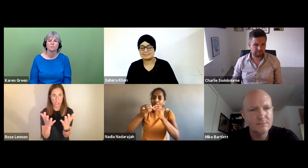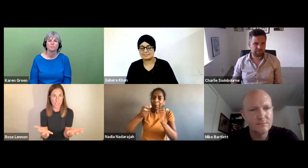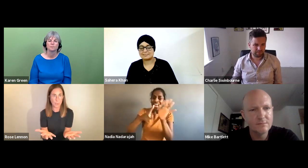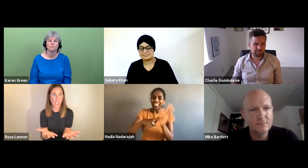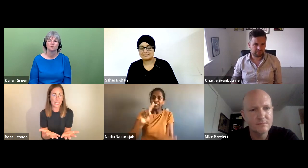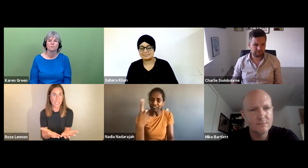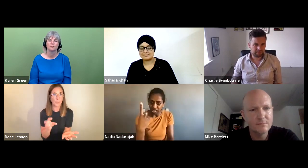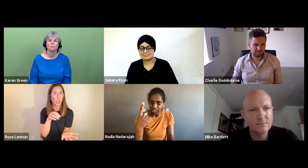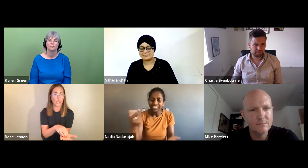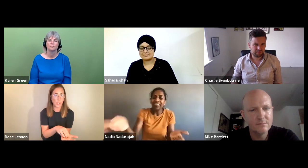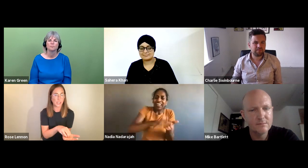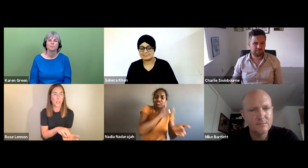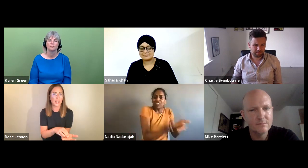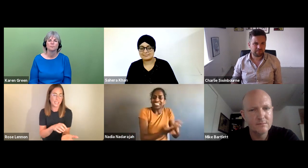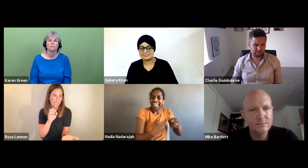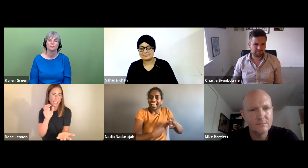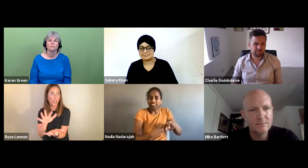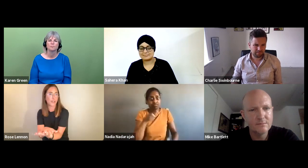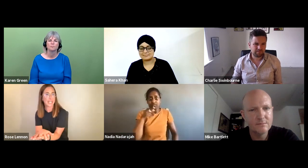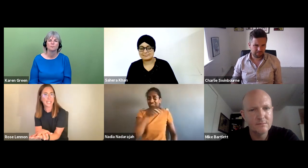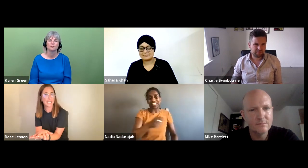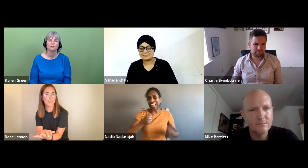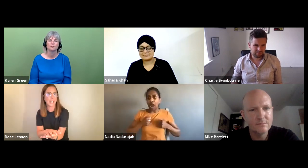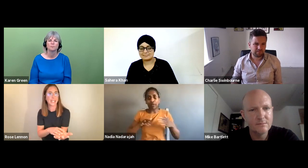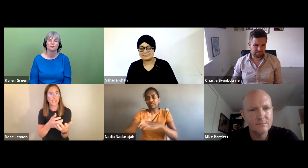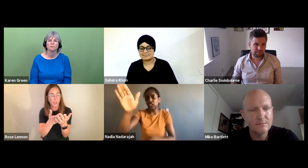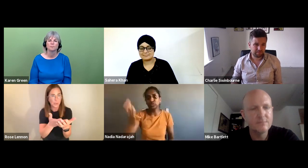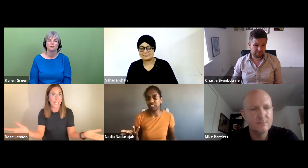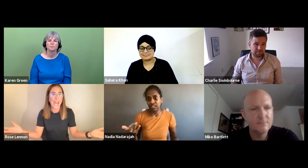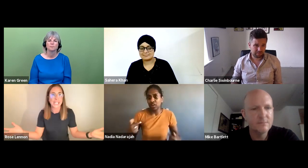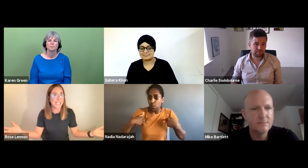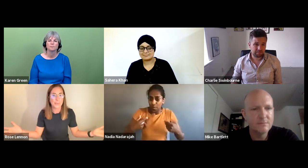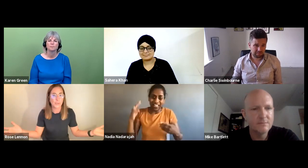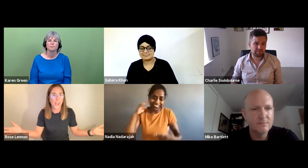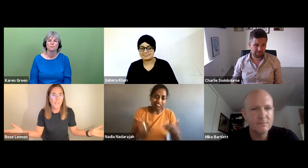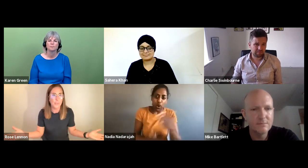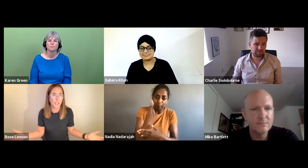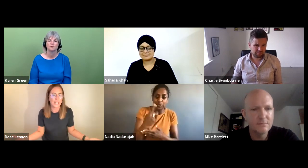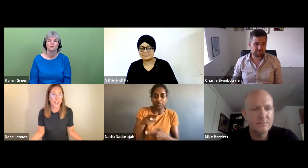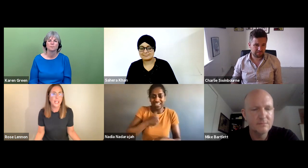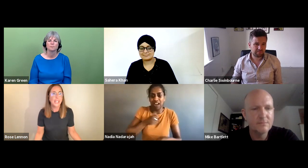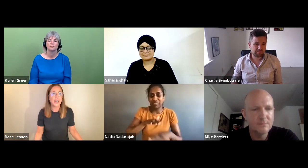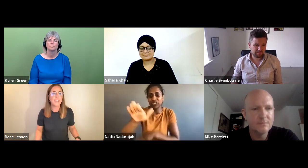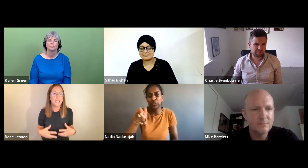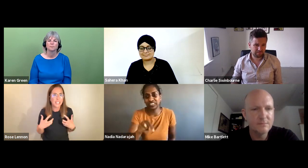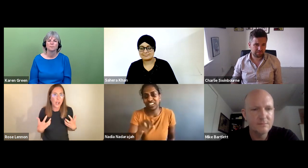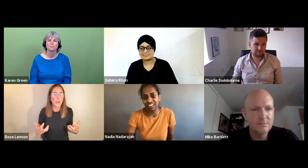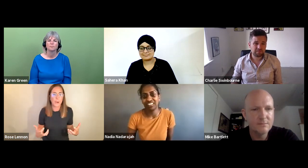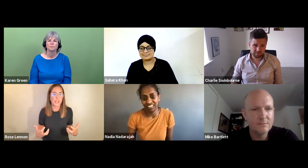created a book in English, put a QR code in it, and then got it translated into BSL, which made it accessible for everybody. So there is so much